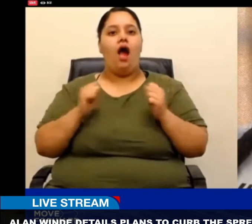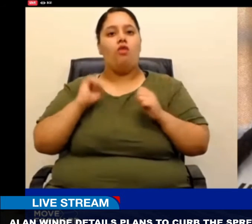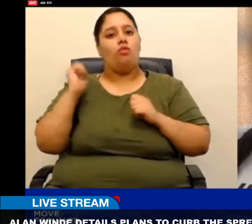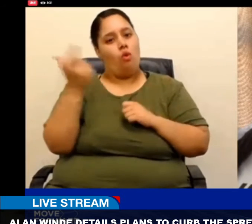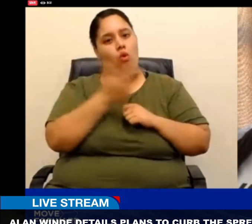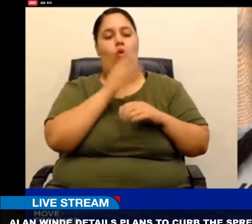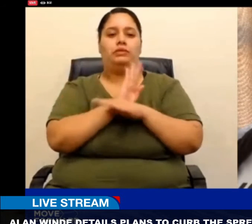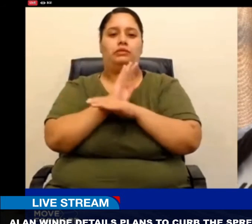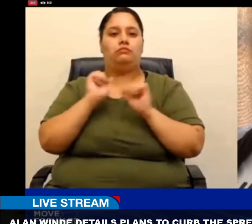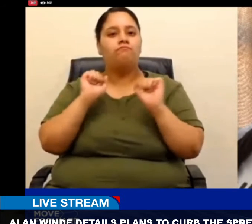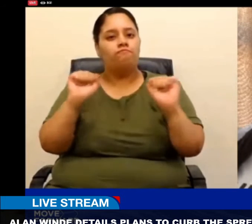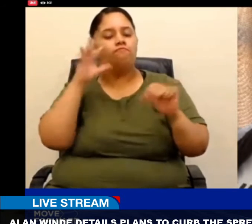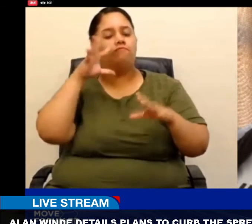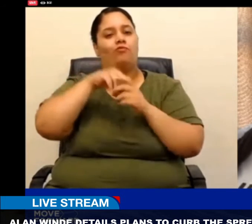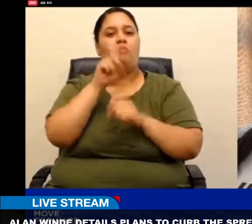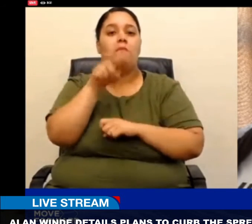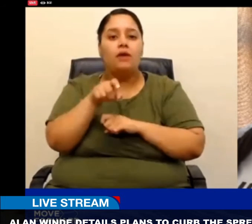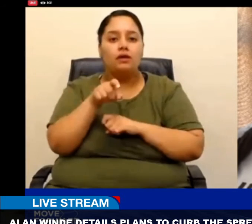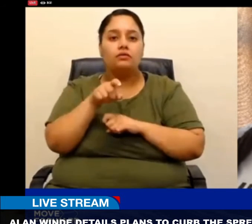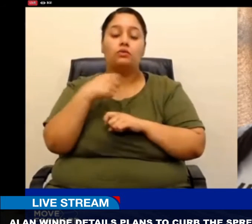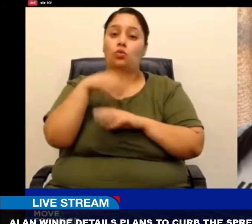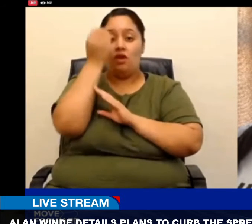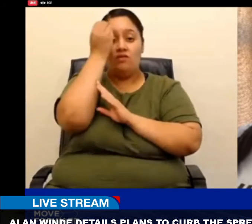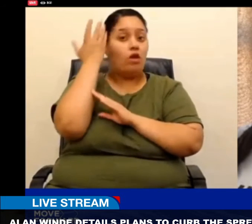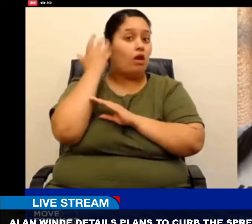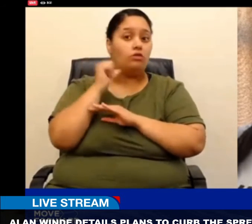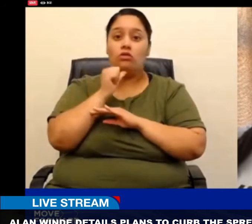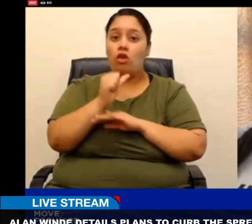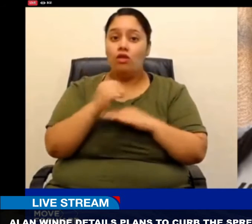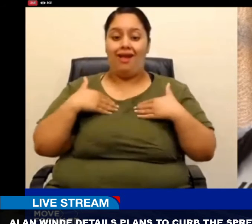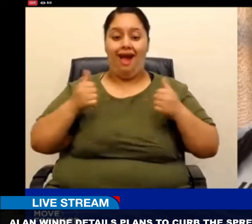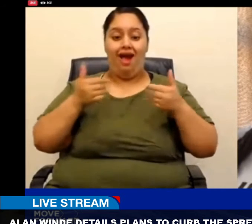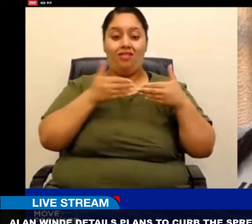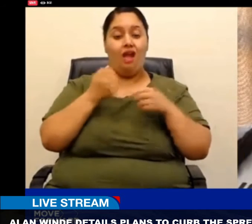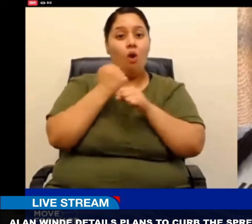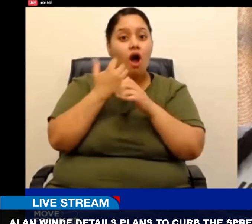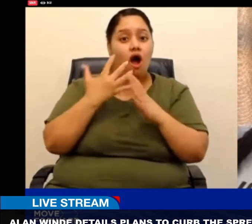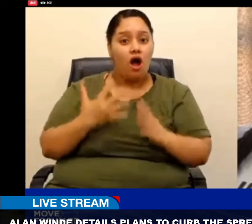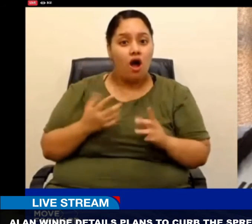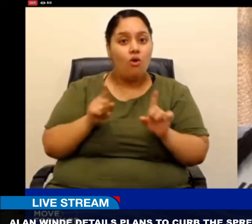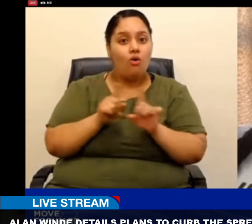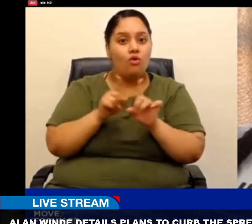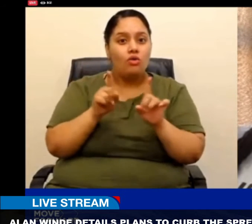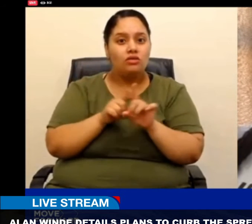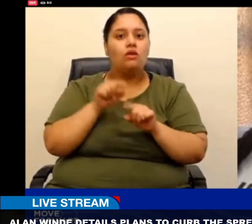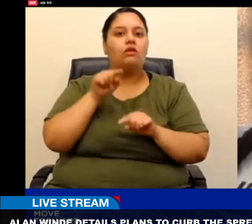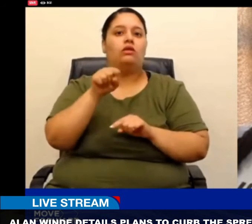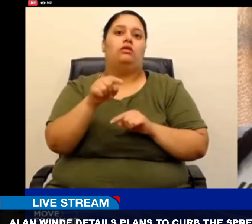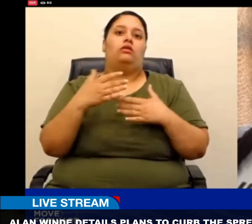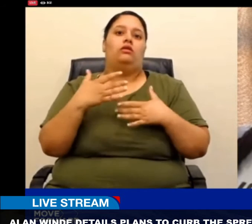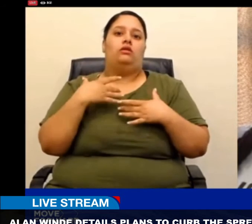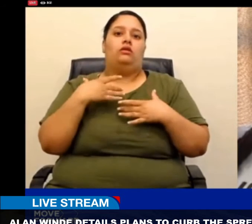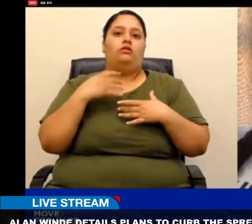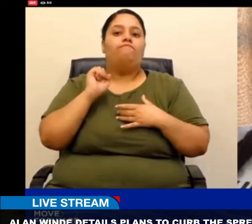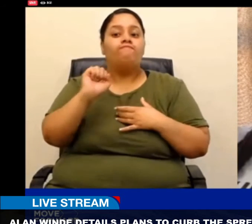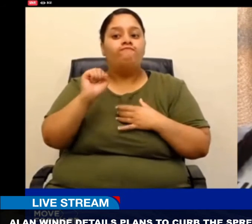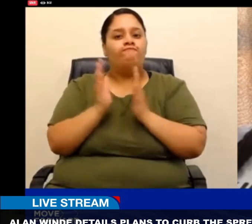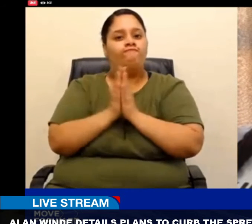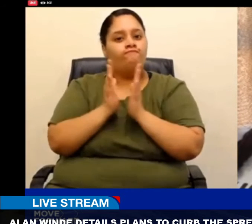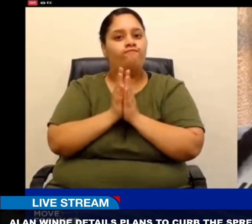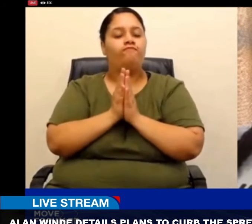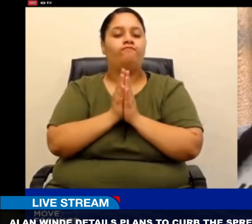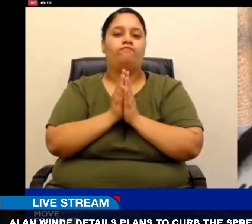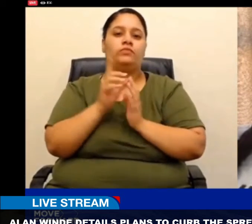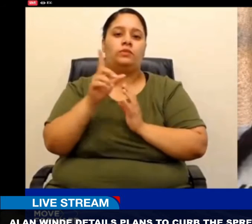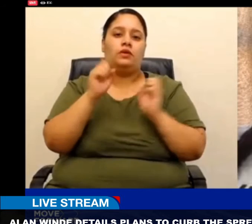business. But let's not forget healthcare workers as actually the pillars that